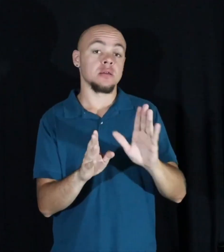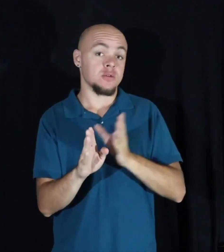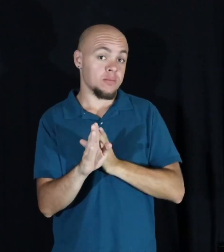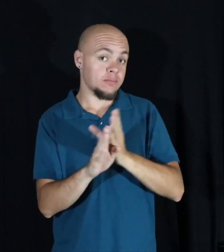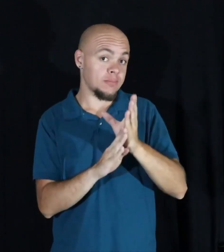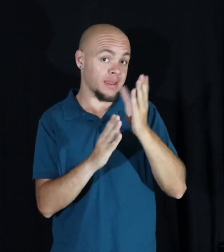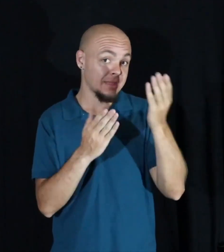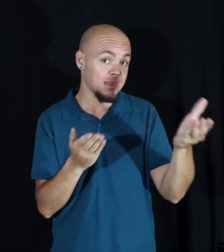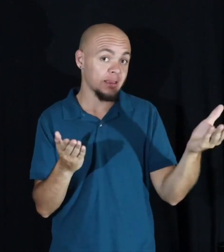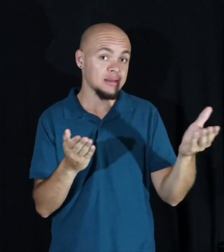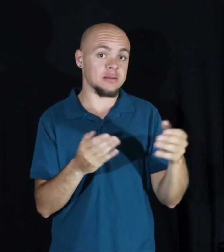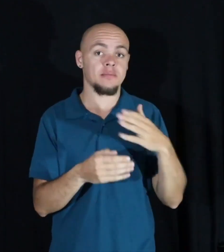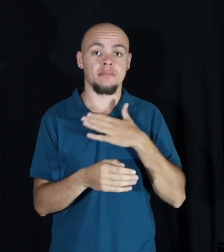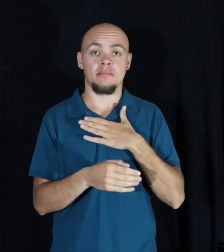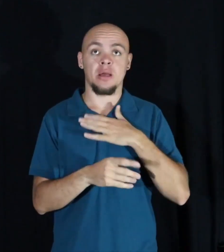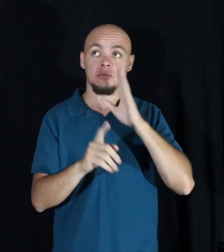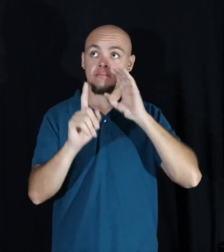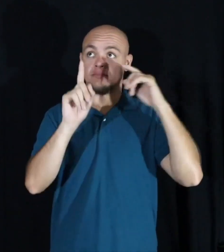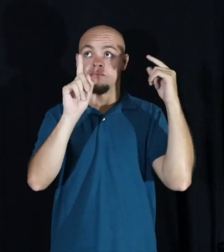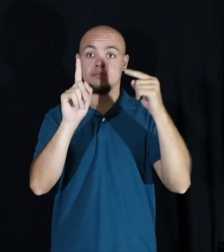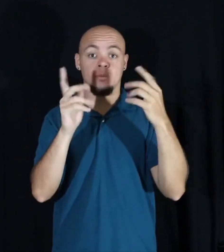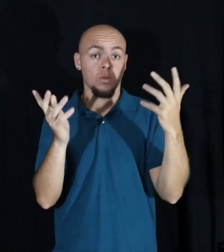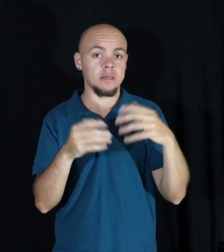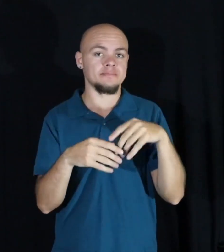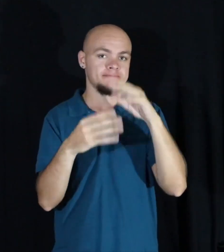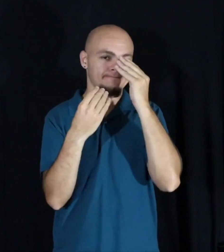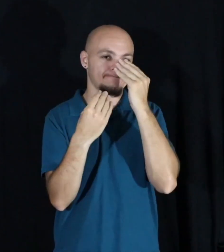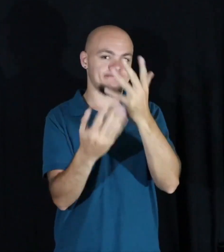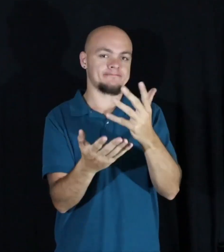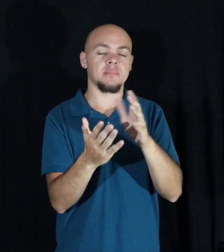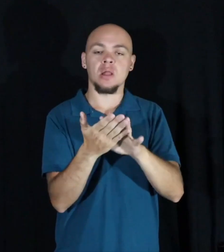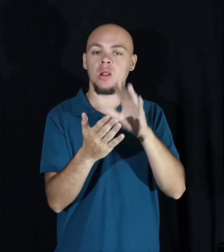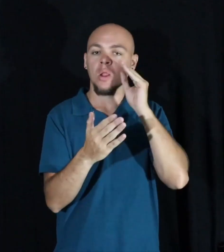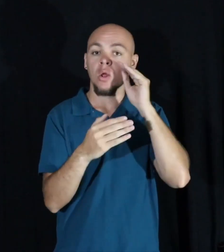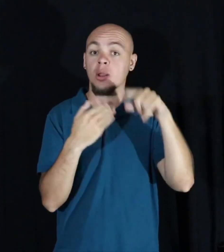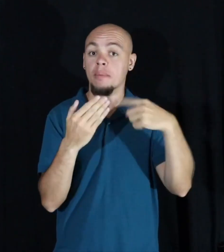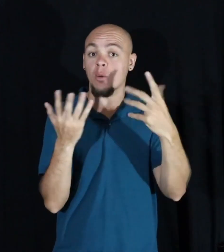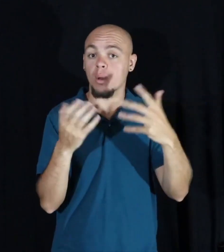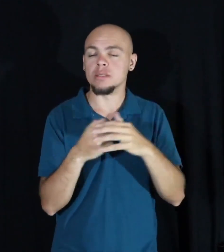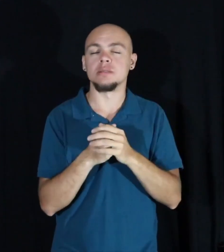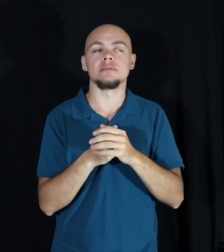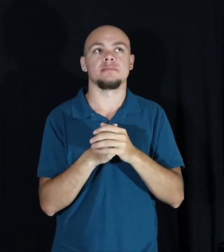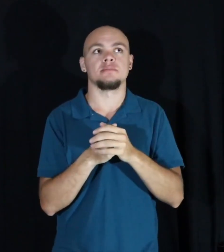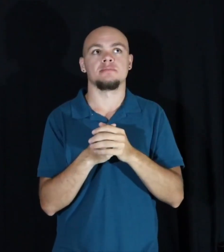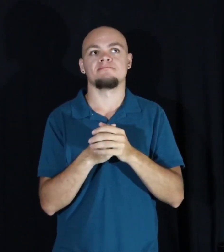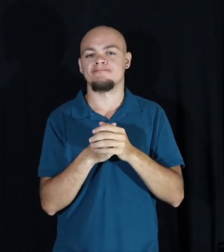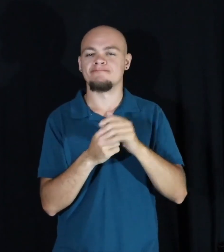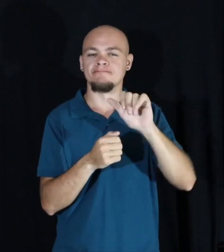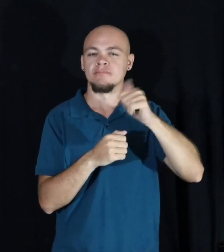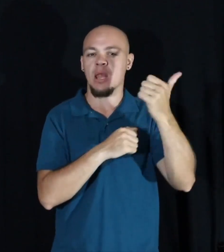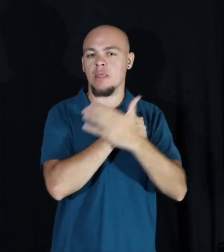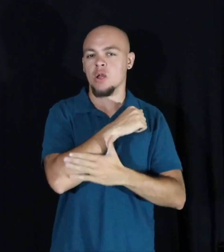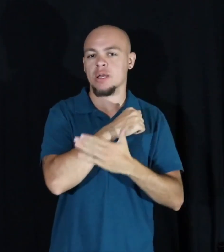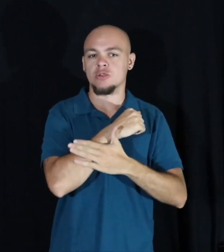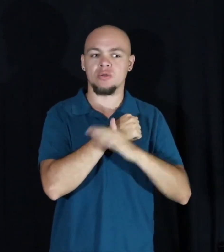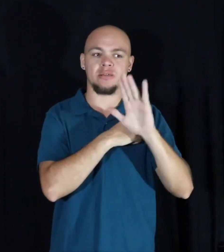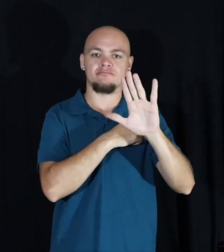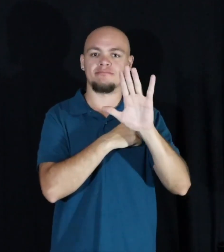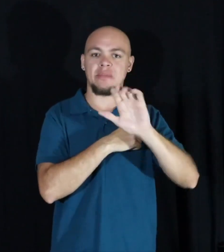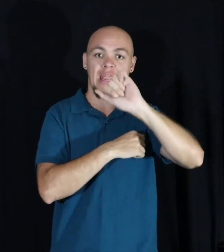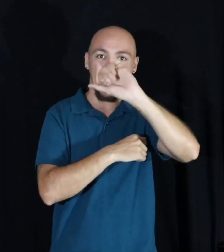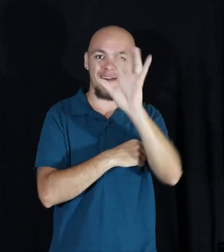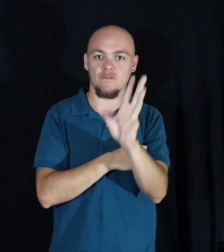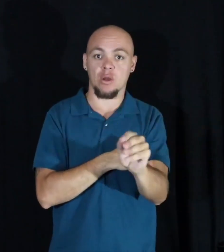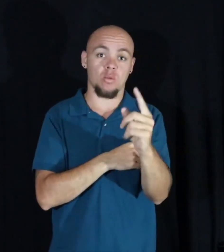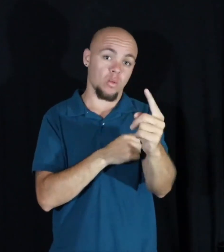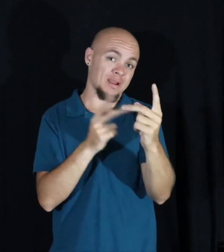main goal of my TED Talk was just to inform you all to learn more about, you know, the other countries in the continent. In one